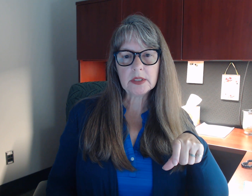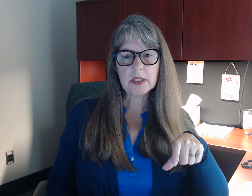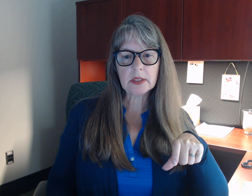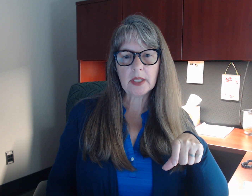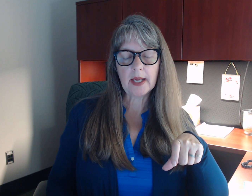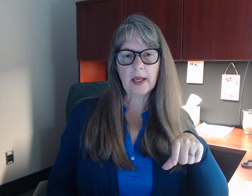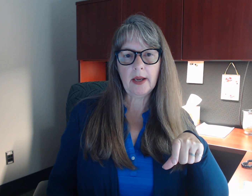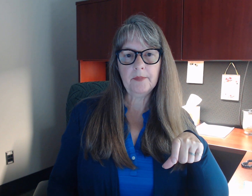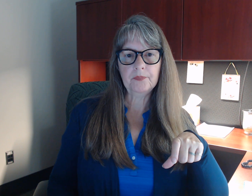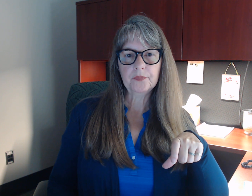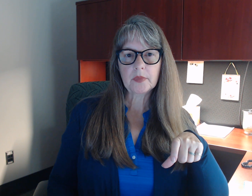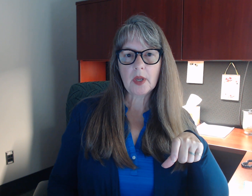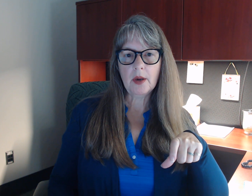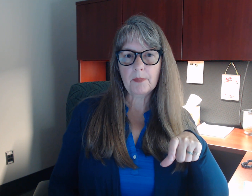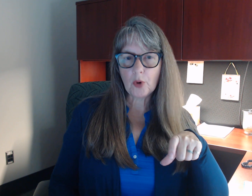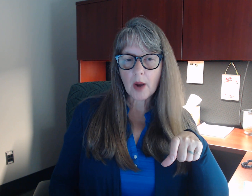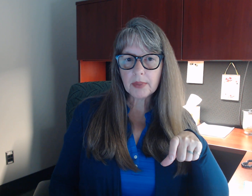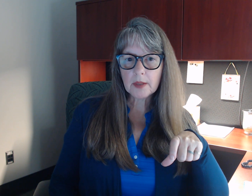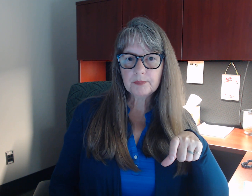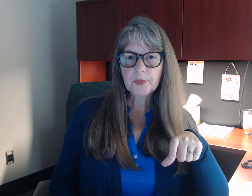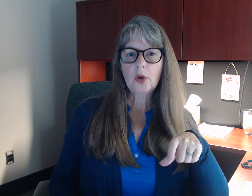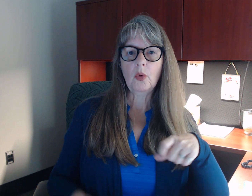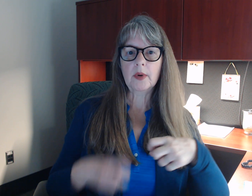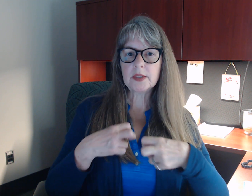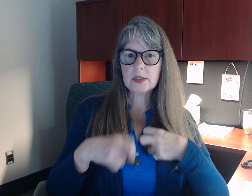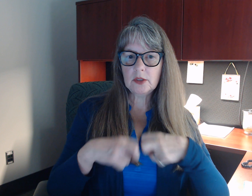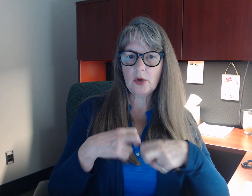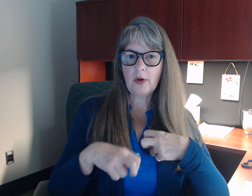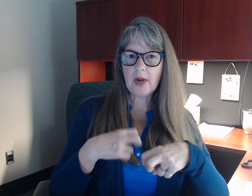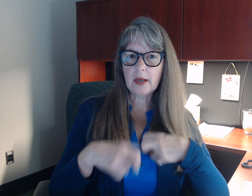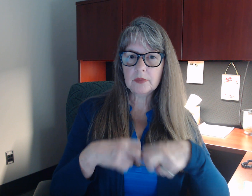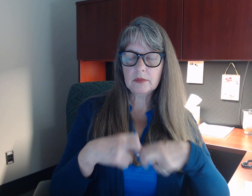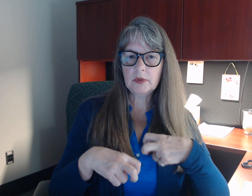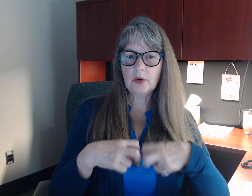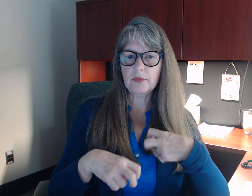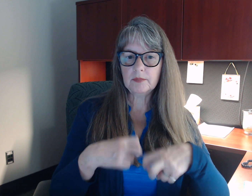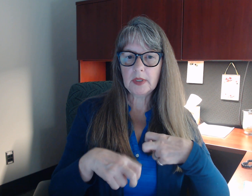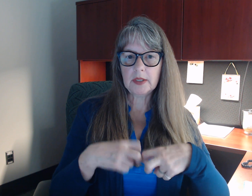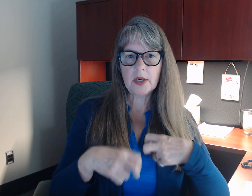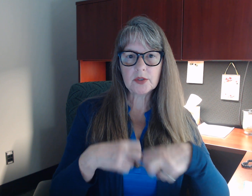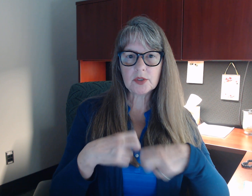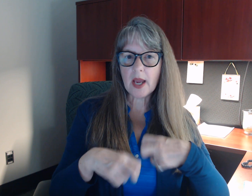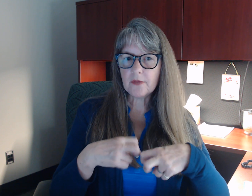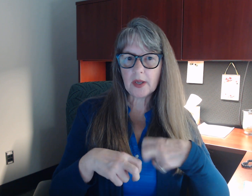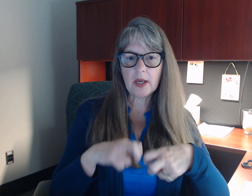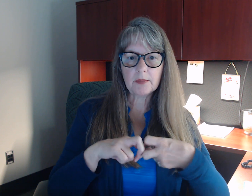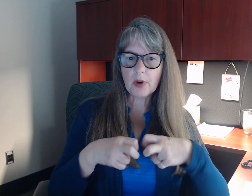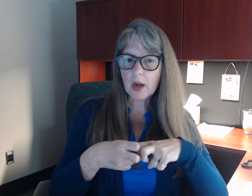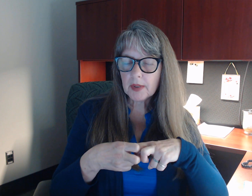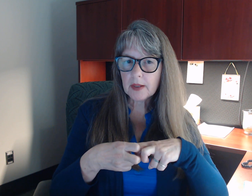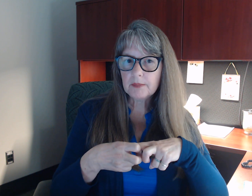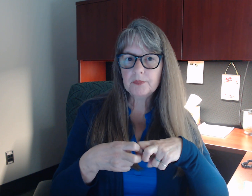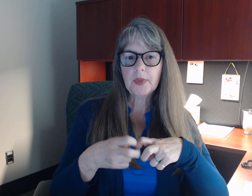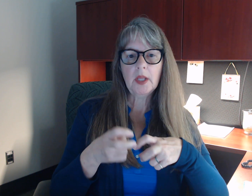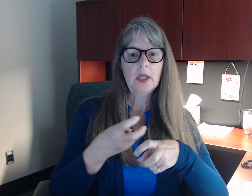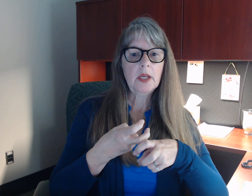did like a problem, or it's I've got a it's tough. I got a problem.